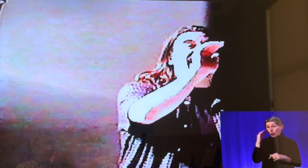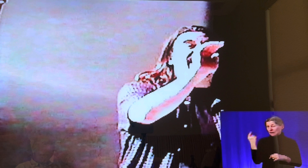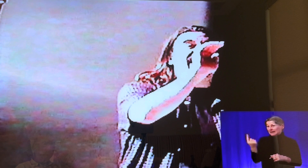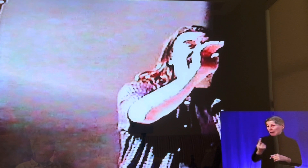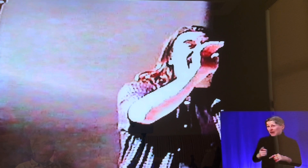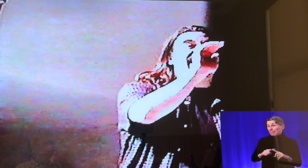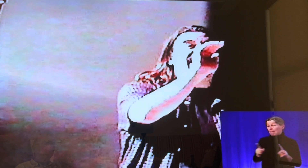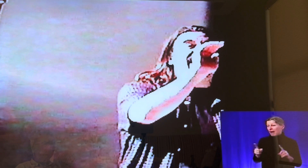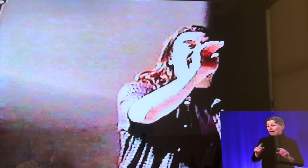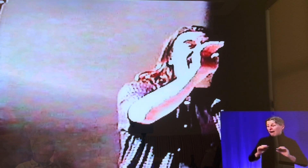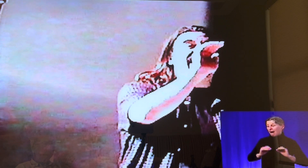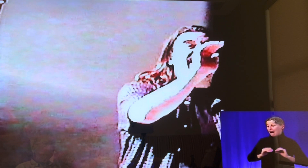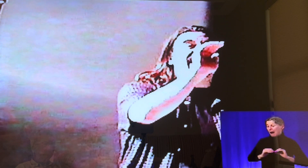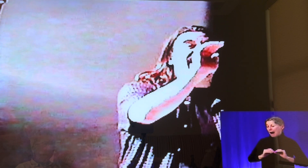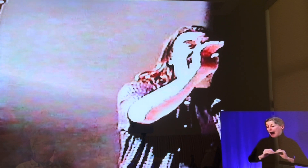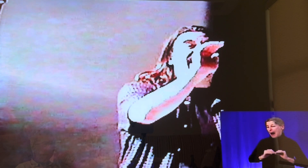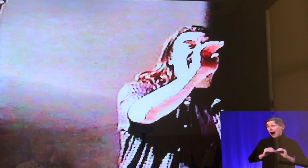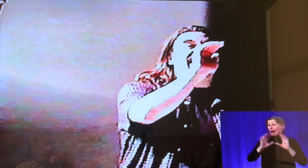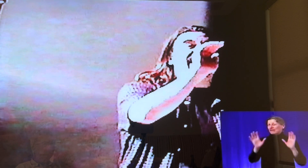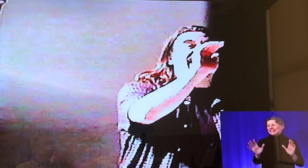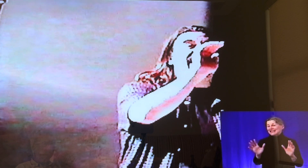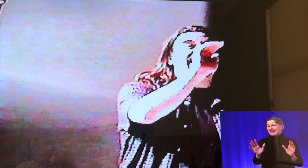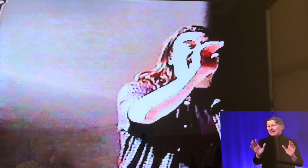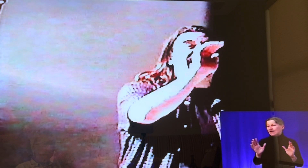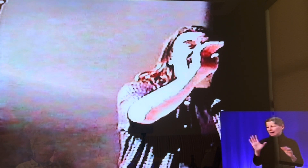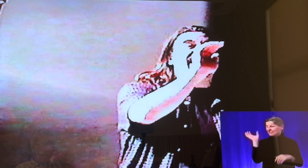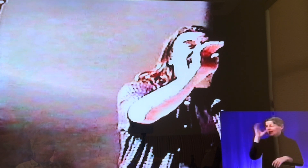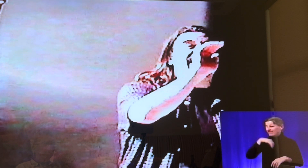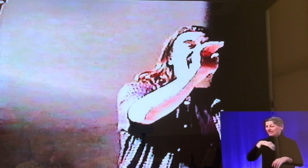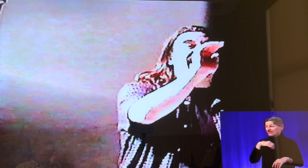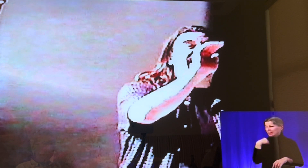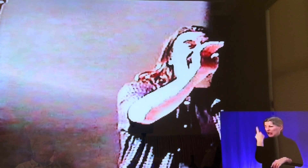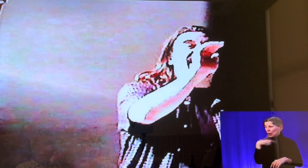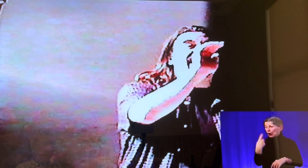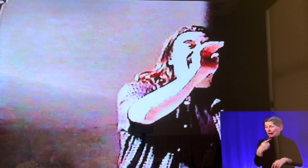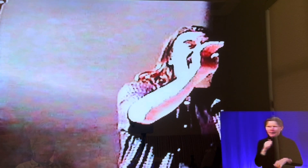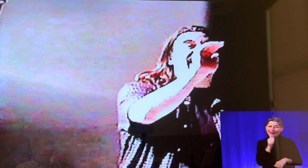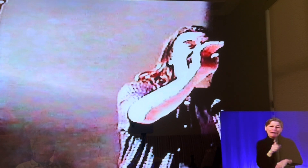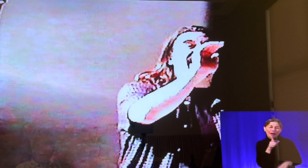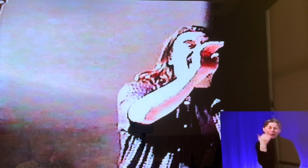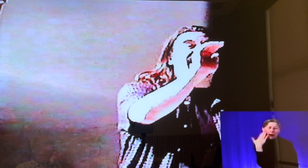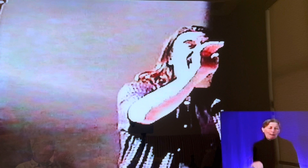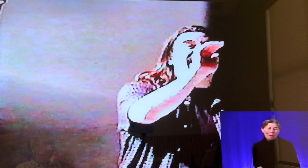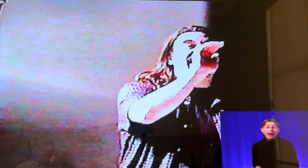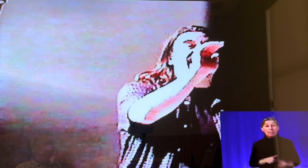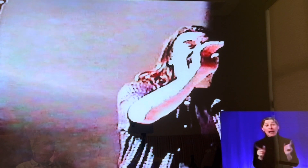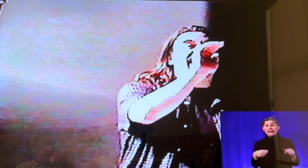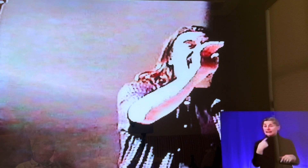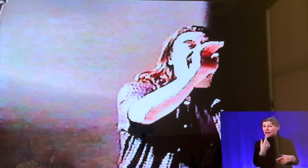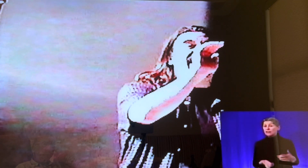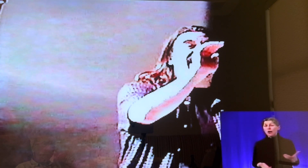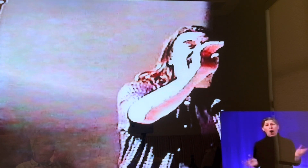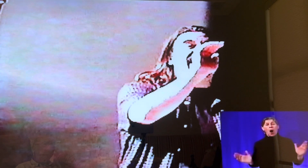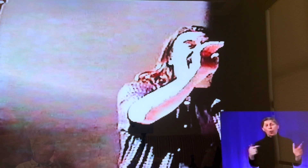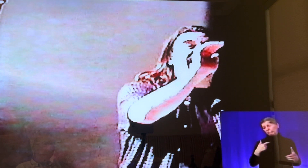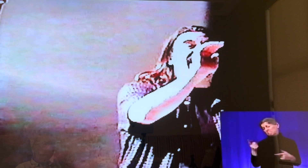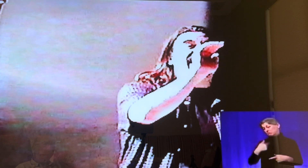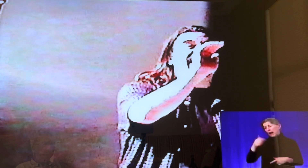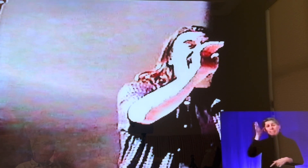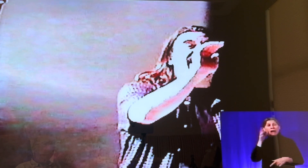obviously a funny look that they didn't really know it after all. But he says, so they decided over there, he points